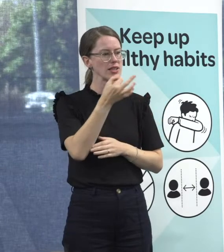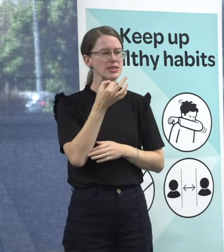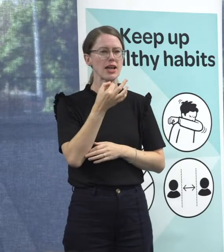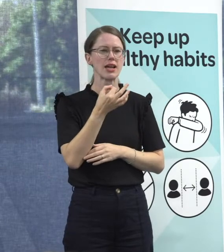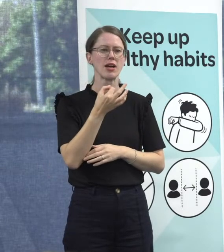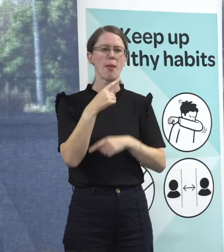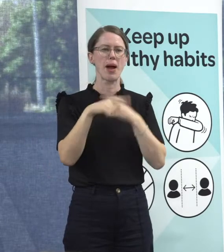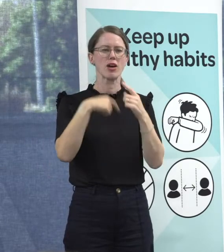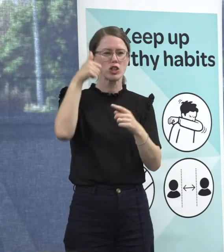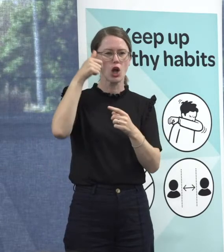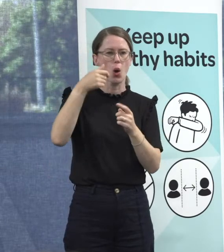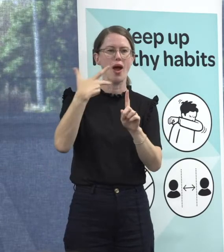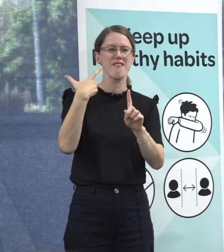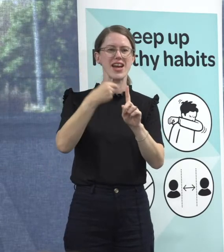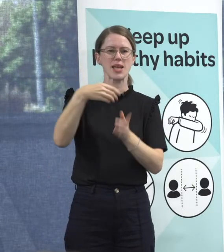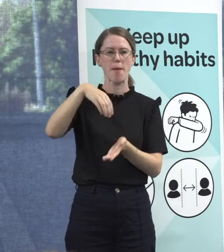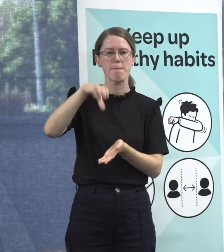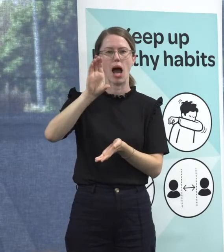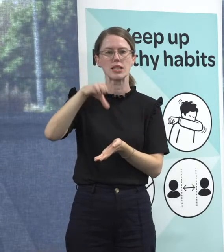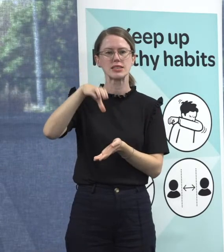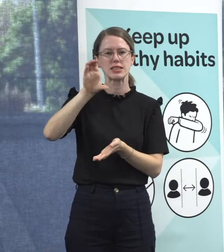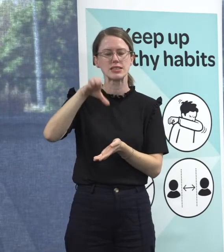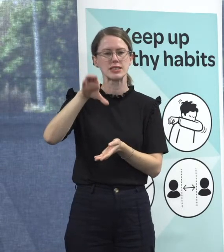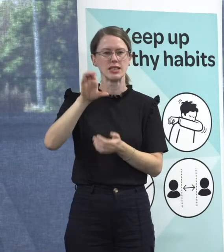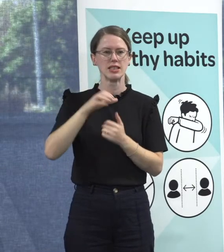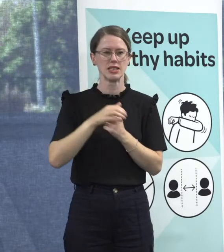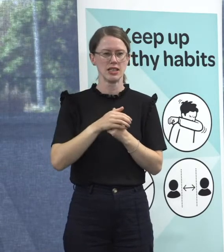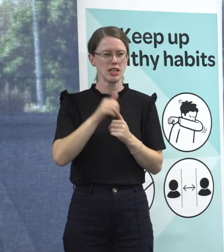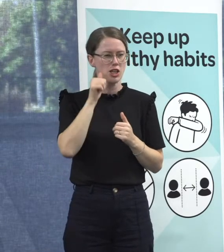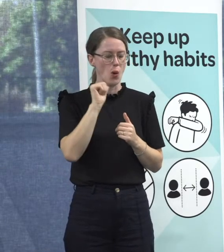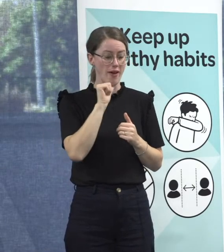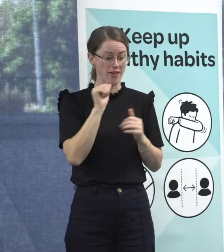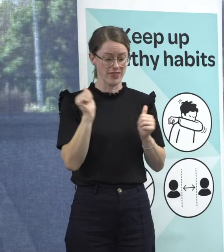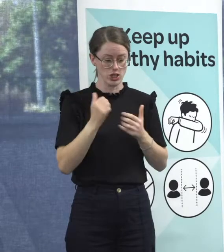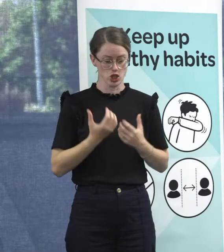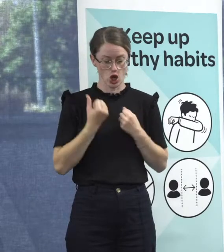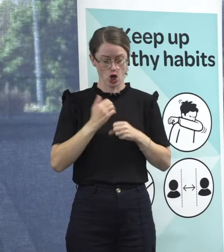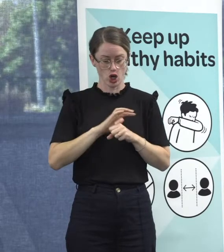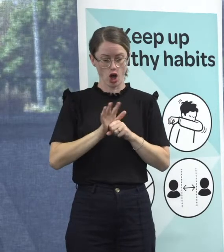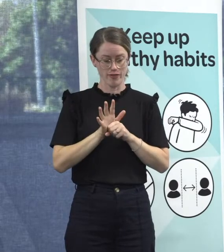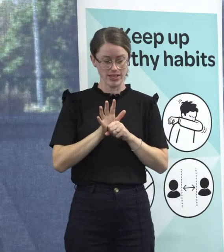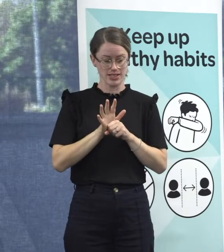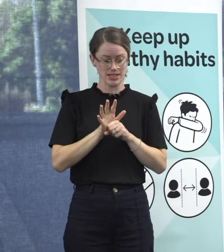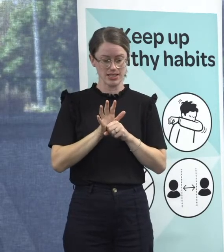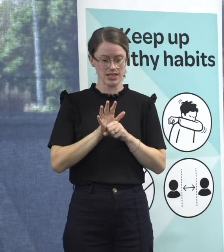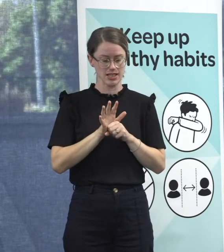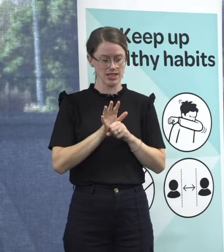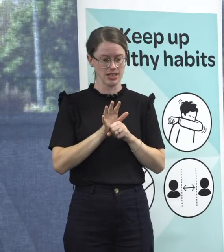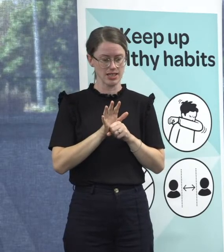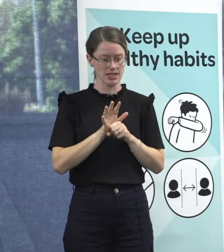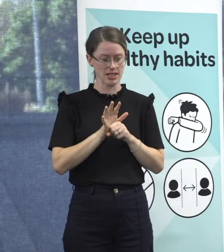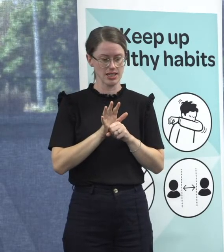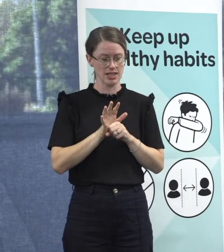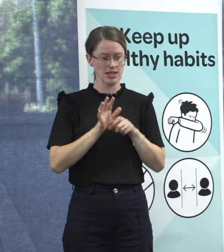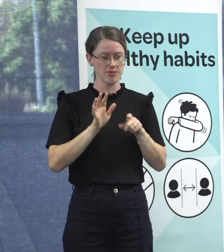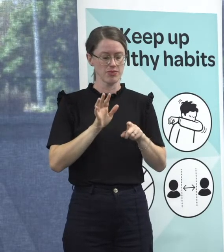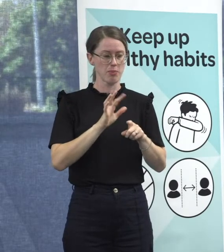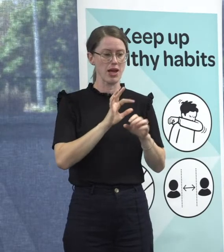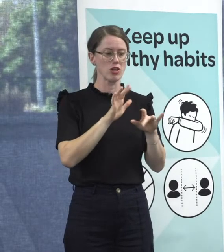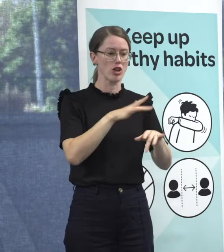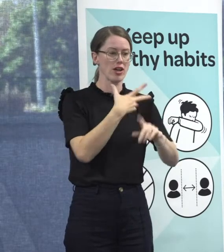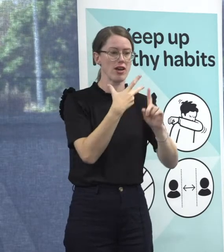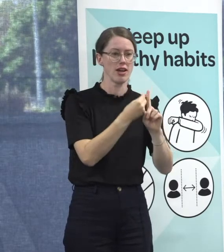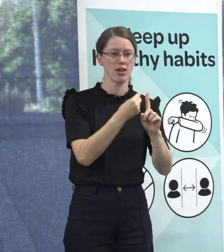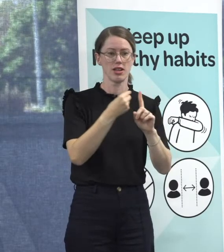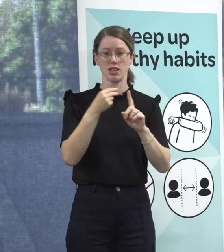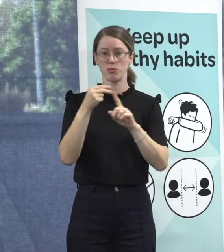was the second point made around how if you've been infected but haven't had your booster, you can still get a vaccine pass. How much is that an honesty system? Say if they need to